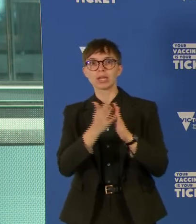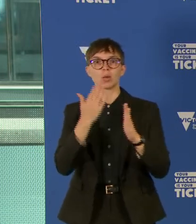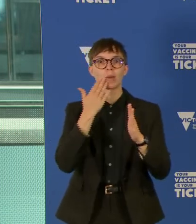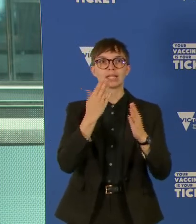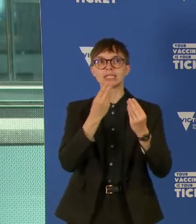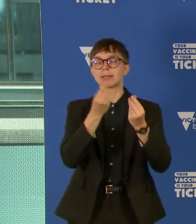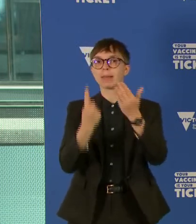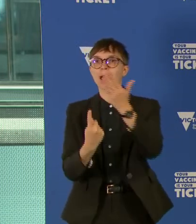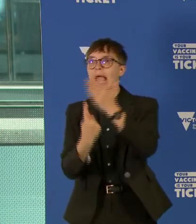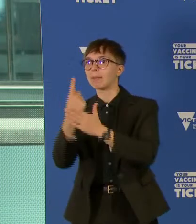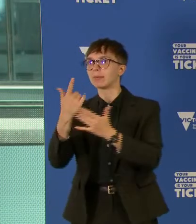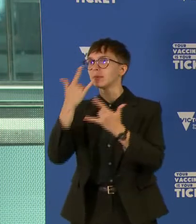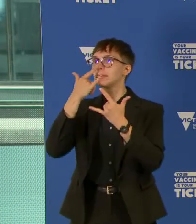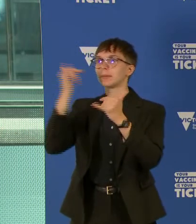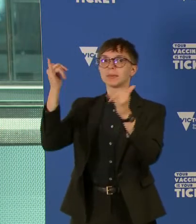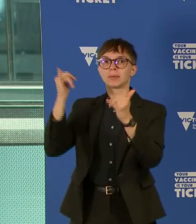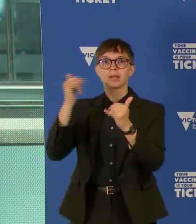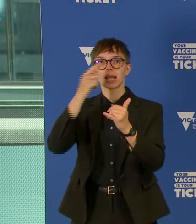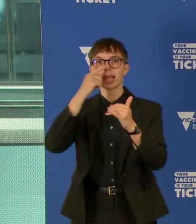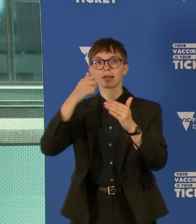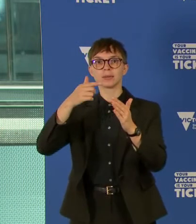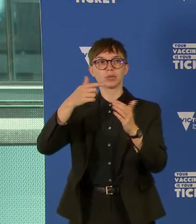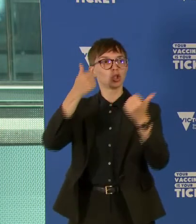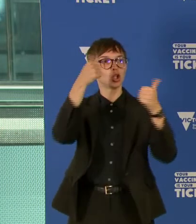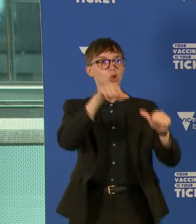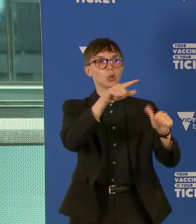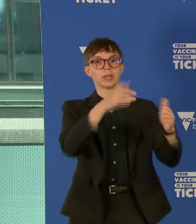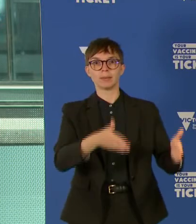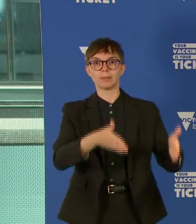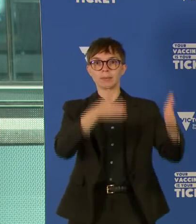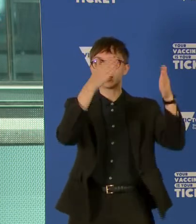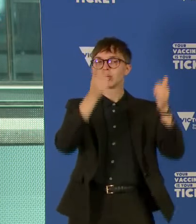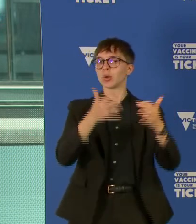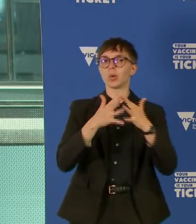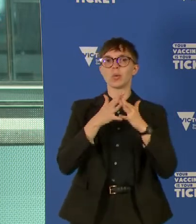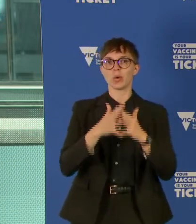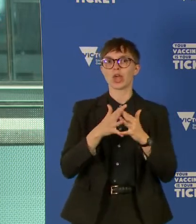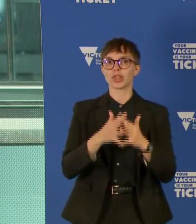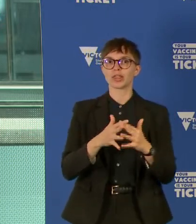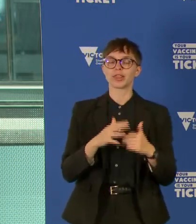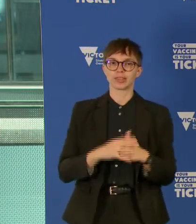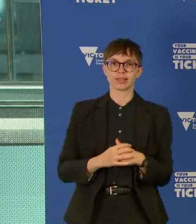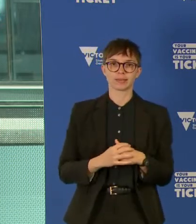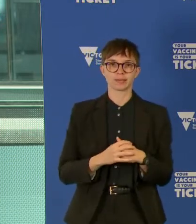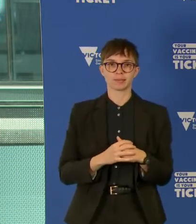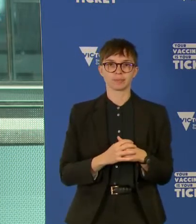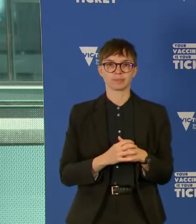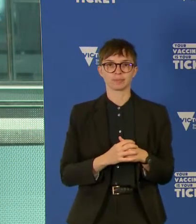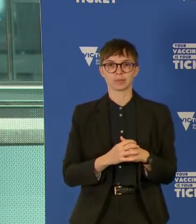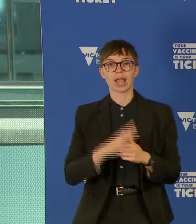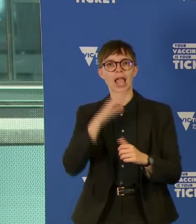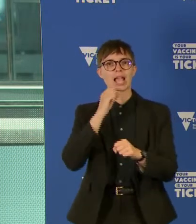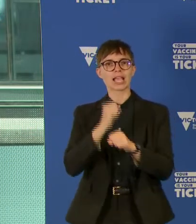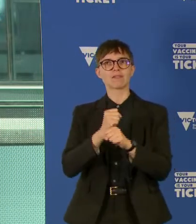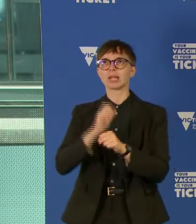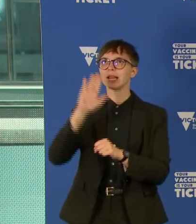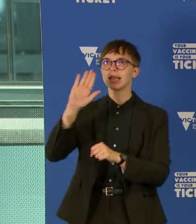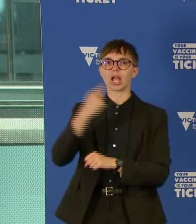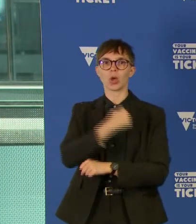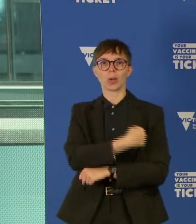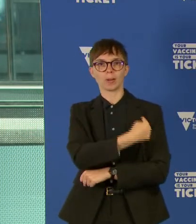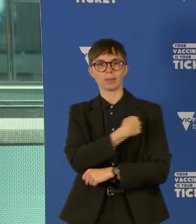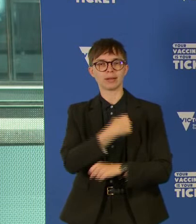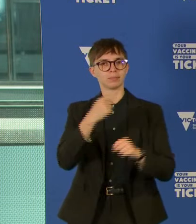of the leadership that the states have brought. These are an investment in Australia's capability to deal with this